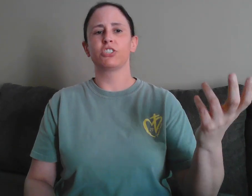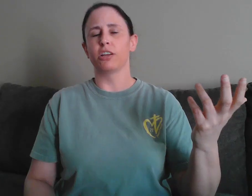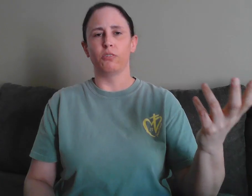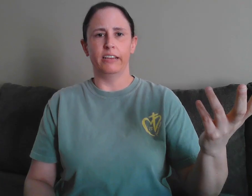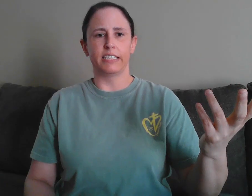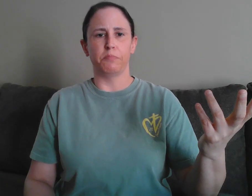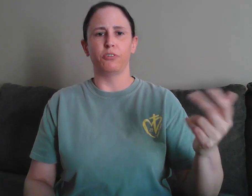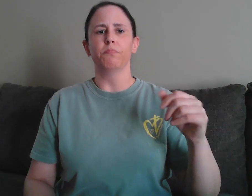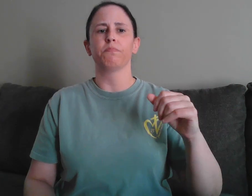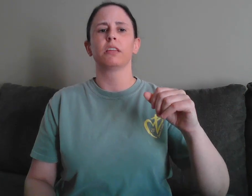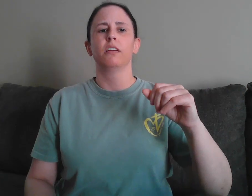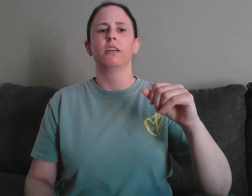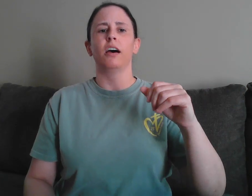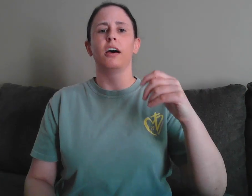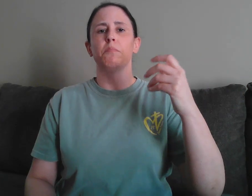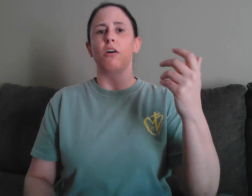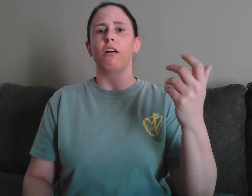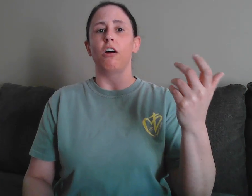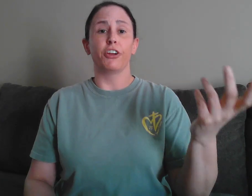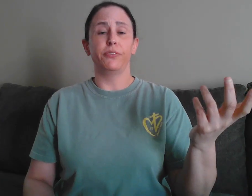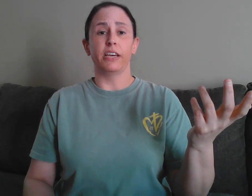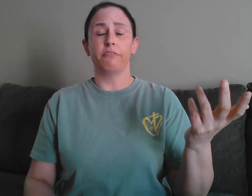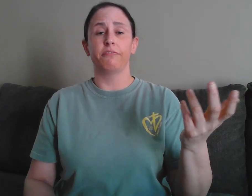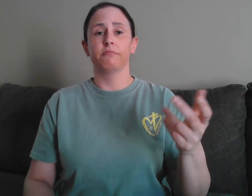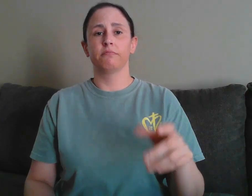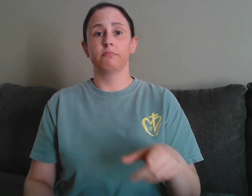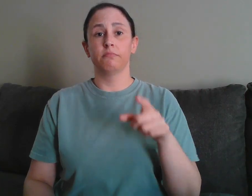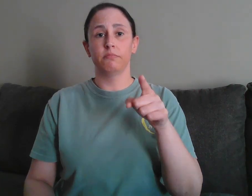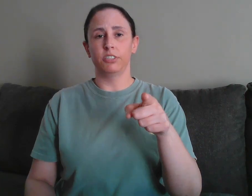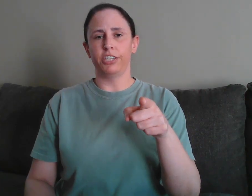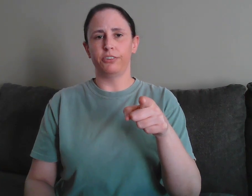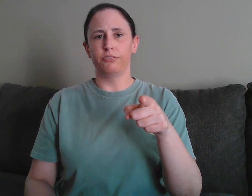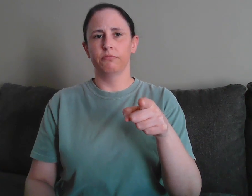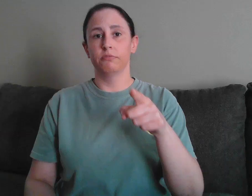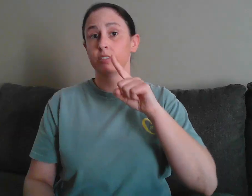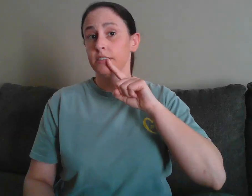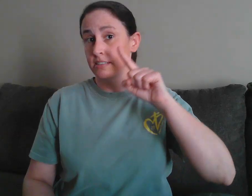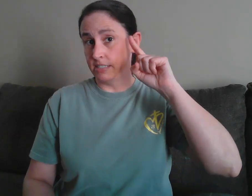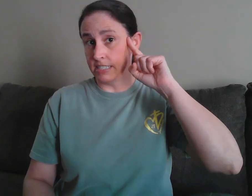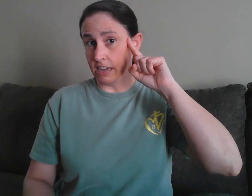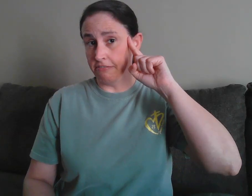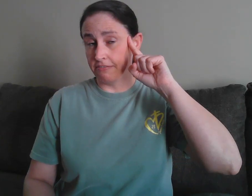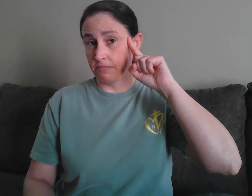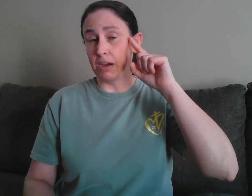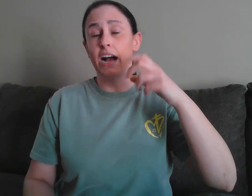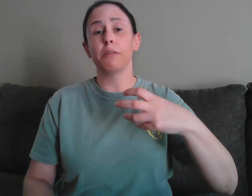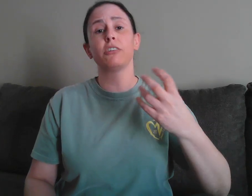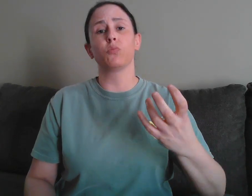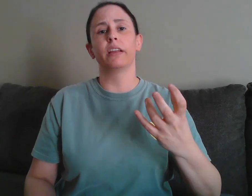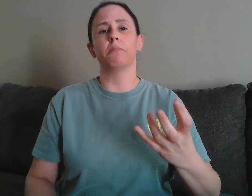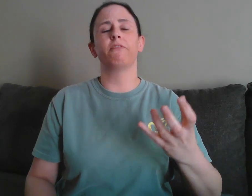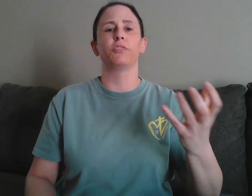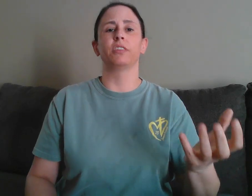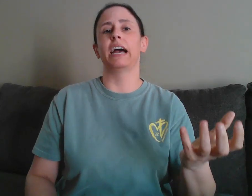So an example, are you deaf? You, deaf. My eyebrows went up for the